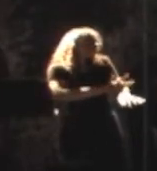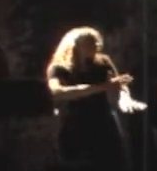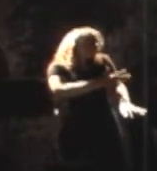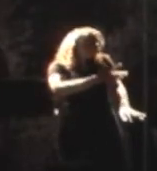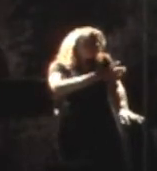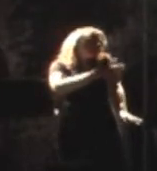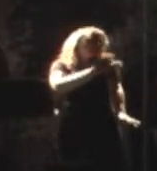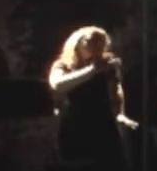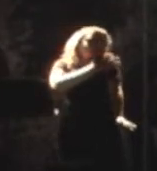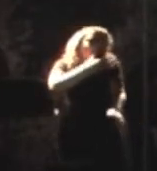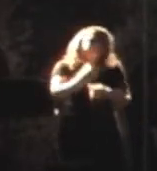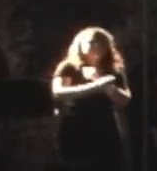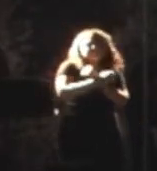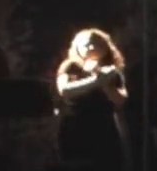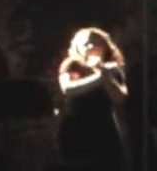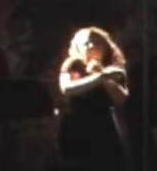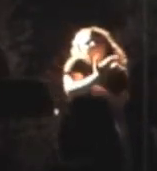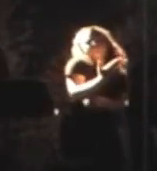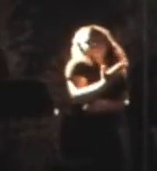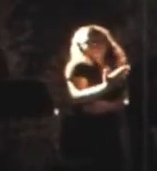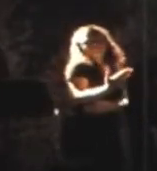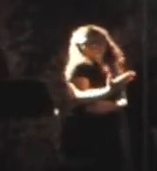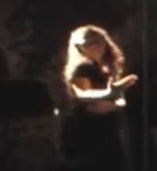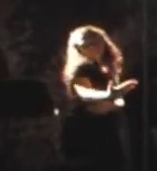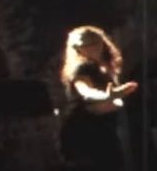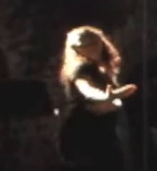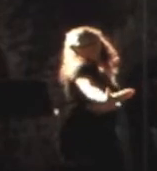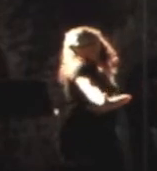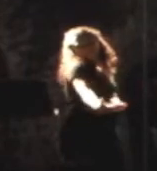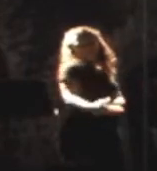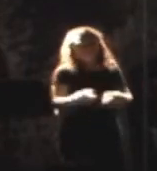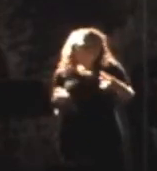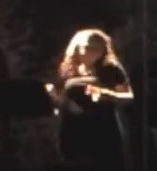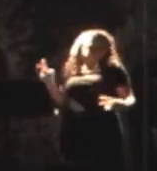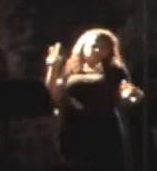You're keeping me Down Down Down